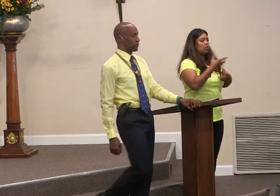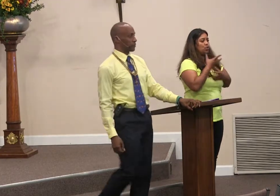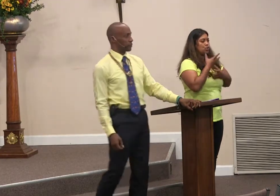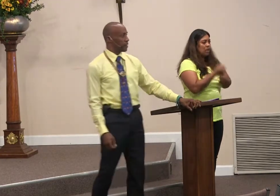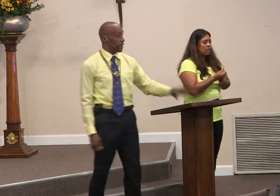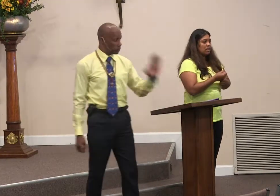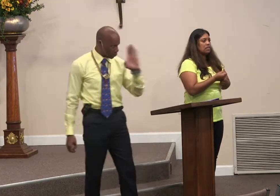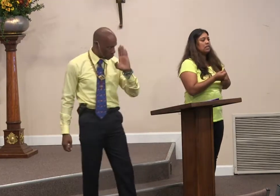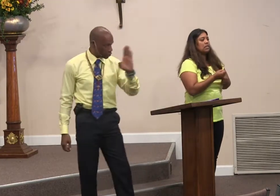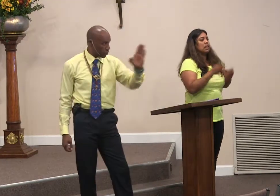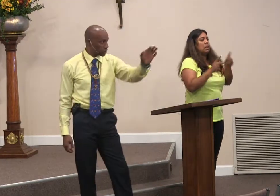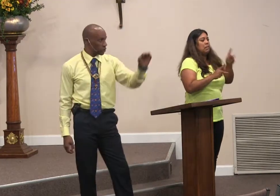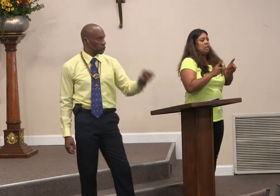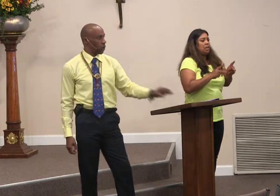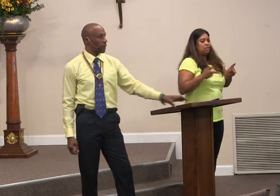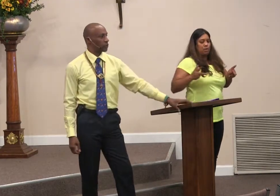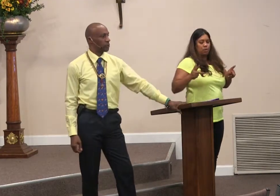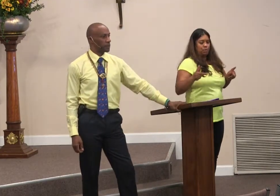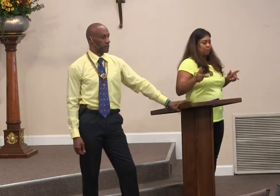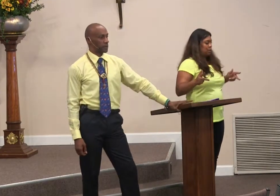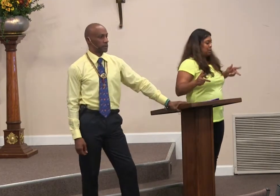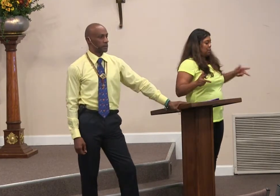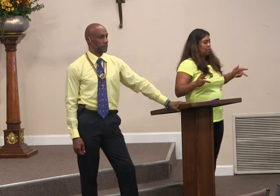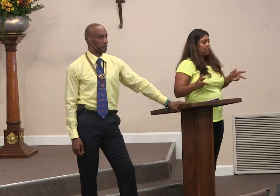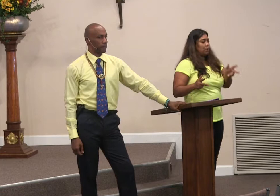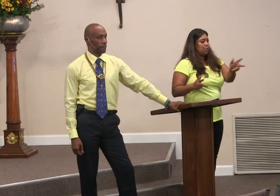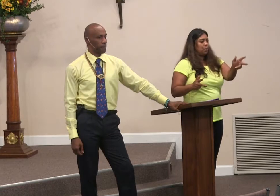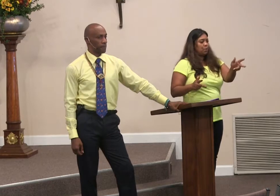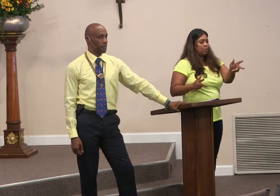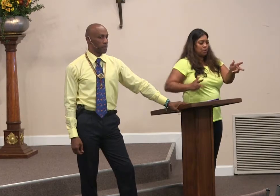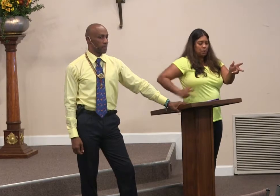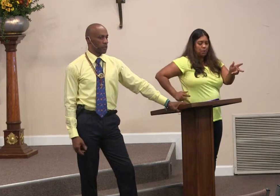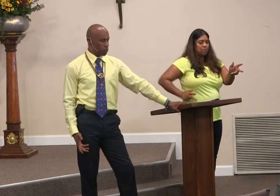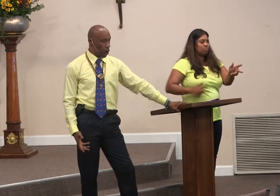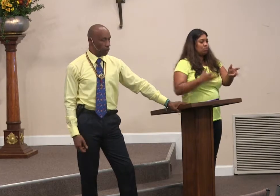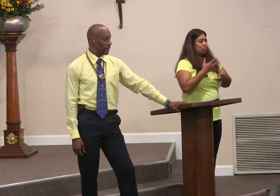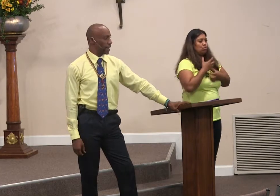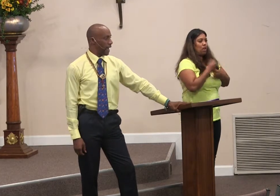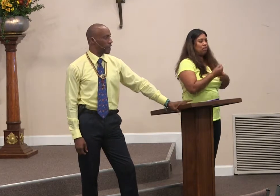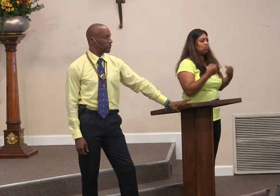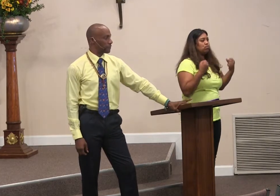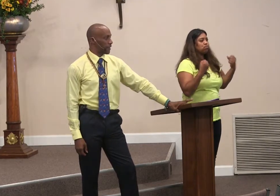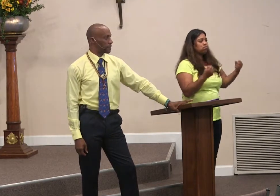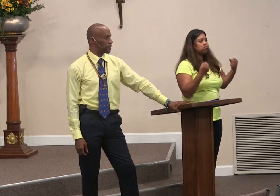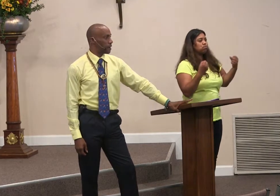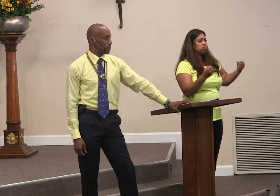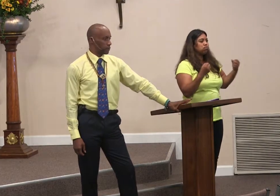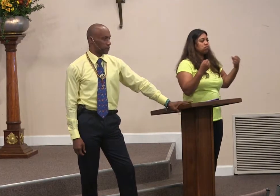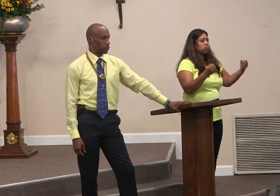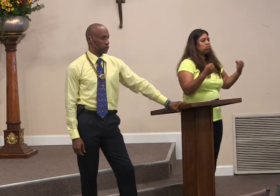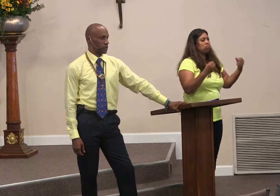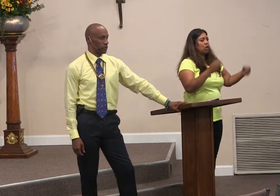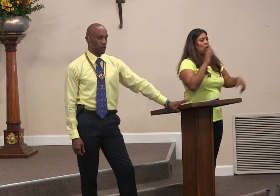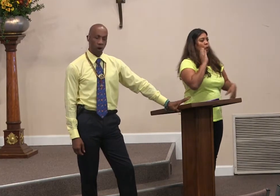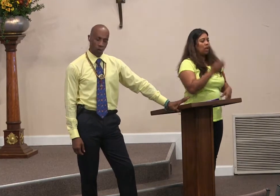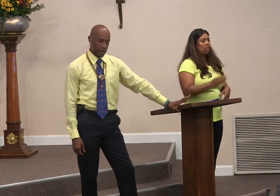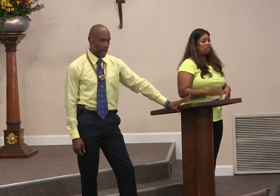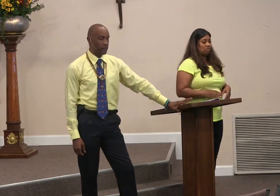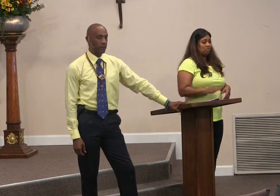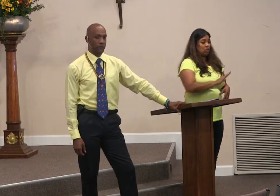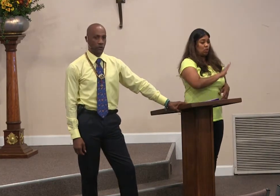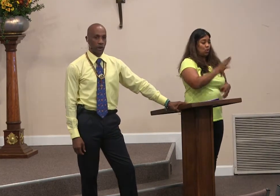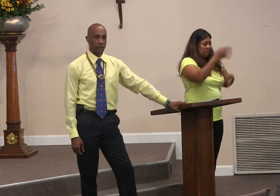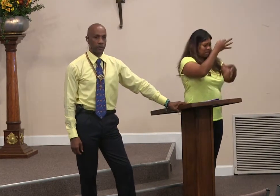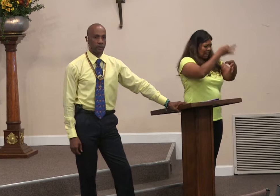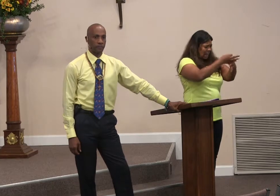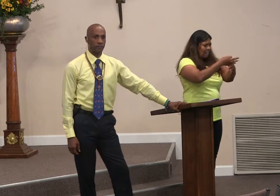cautious drivers. And so you trust and you go about your business. You already have the faith of a mustard seed. You already